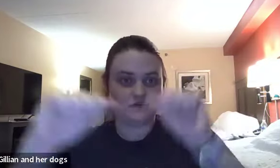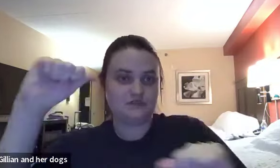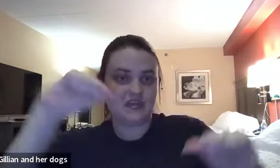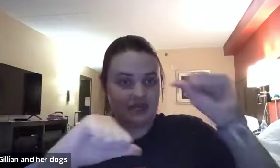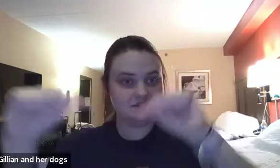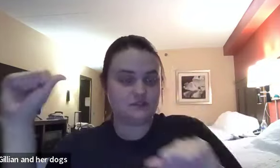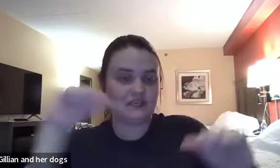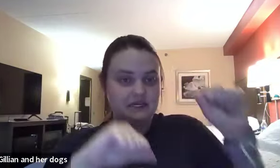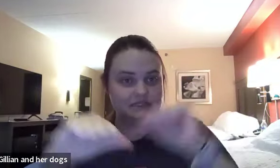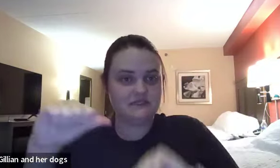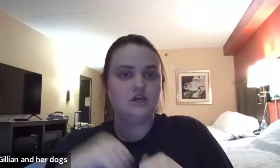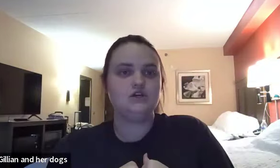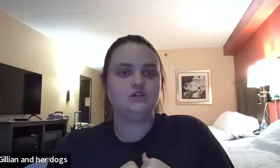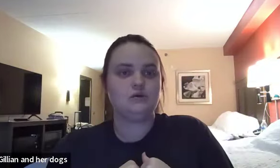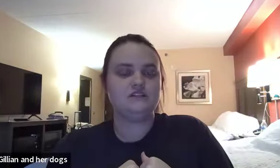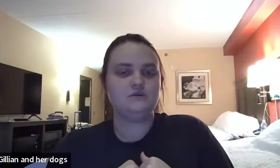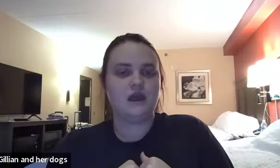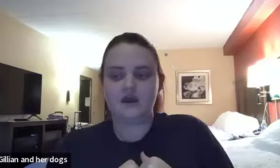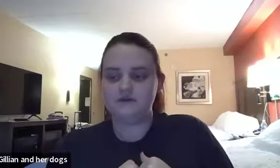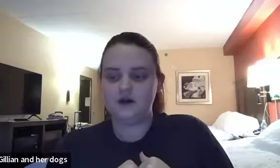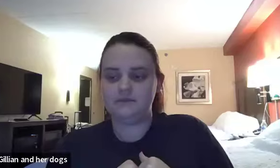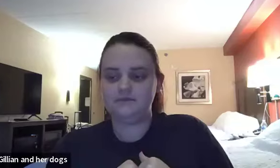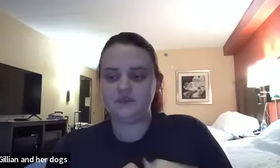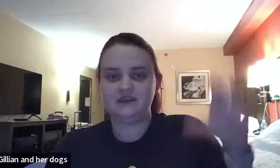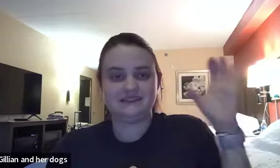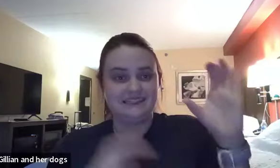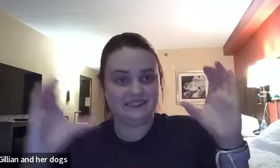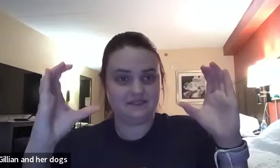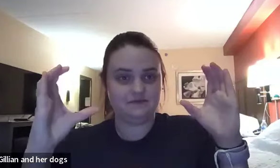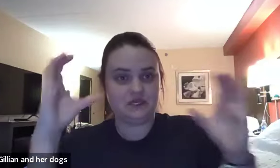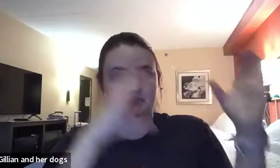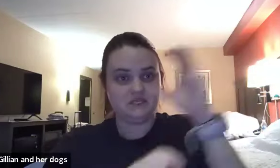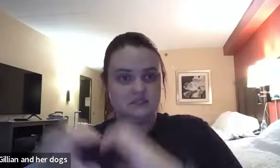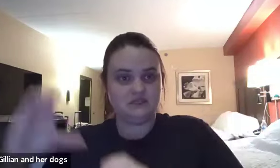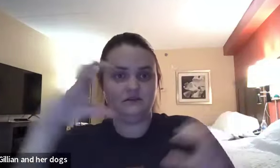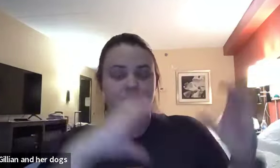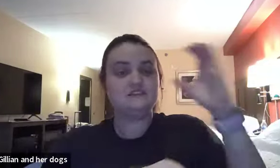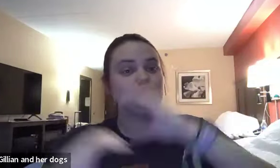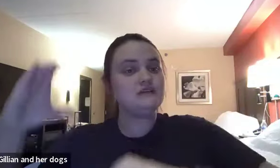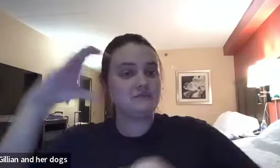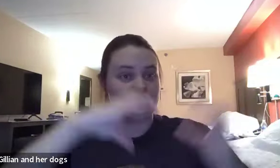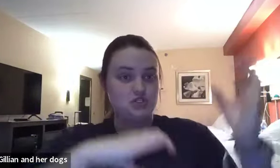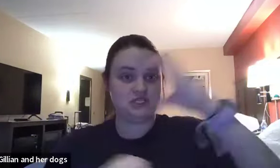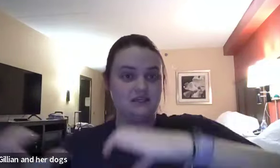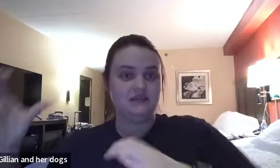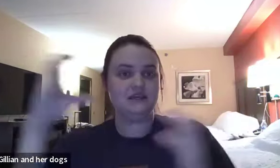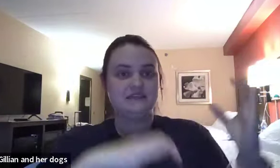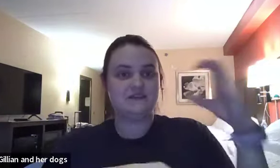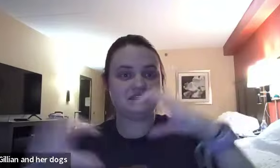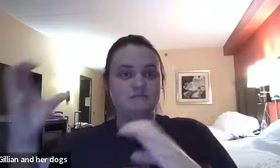those A's for science, you're going to have C's for chemist. This is also chemistry. Is again that same